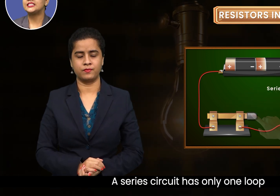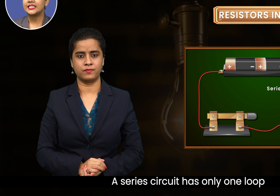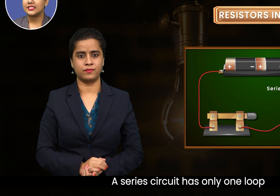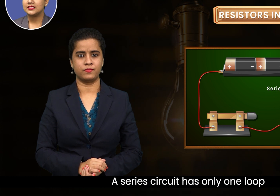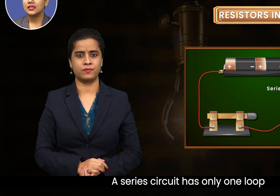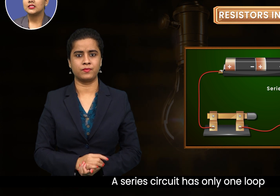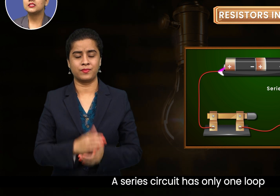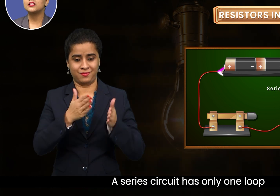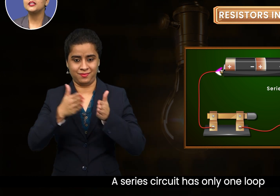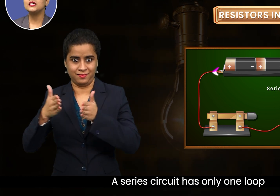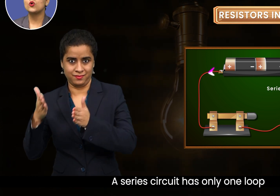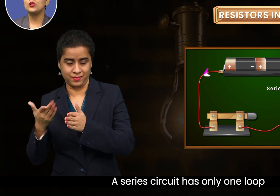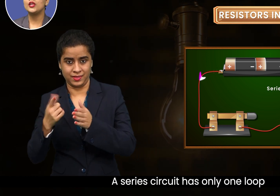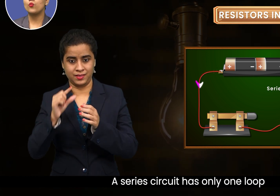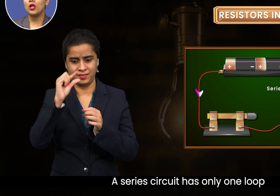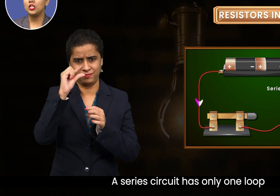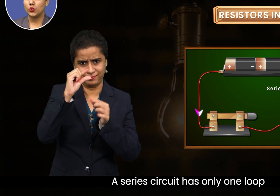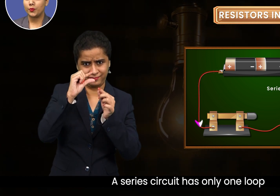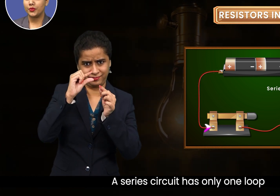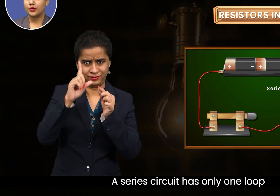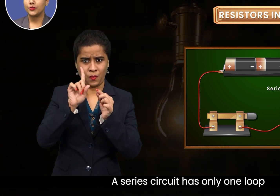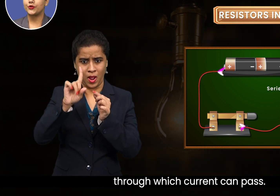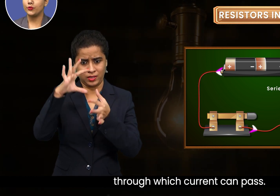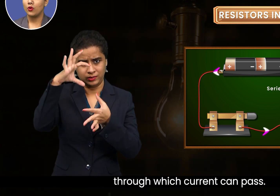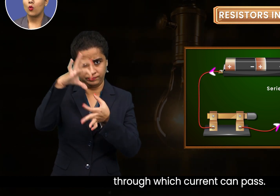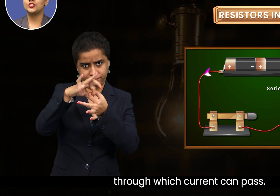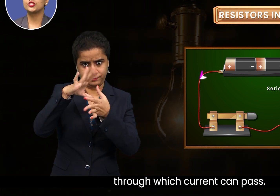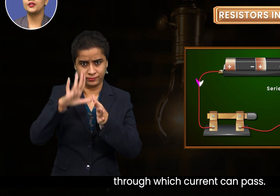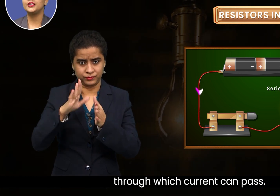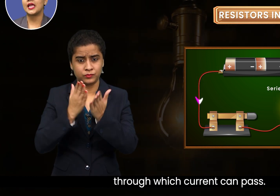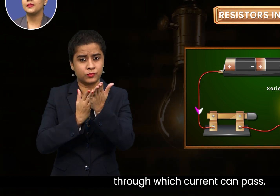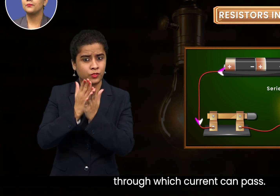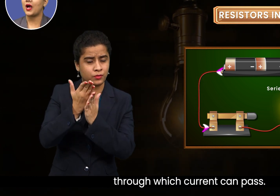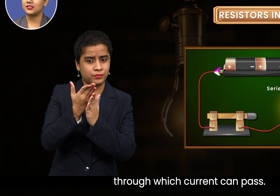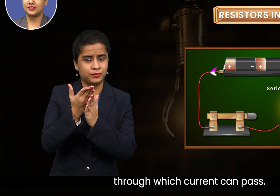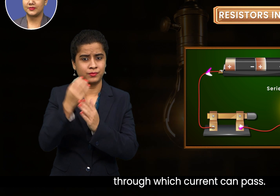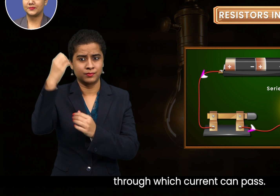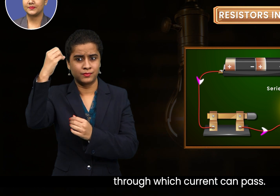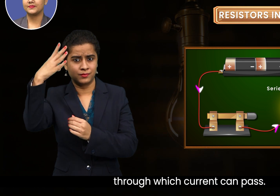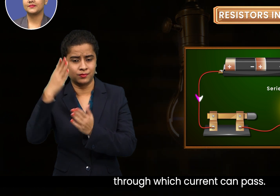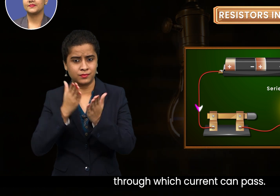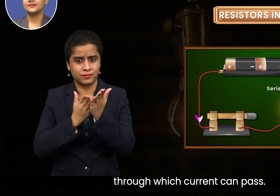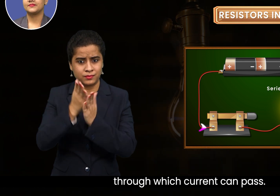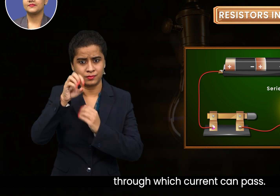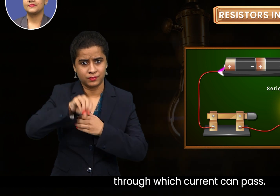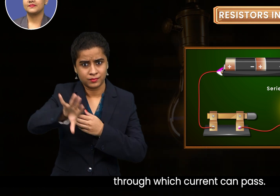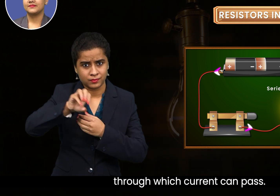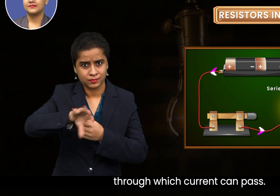A series circuit has only one loop through which current can pass.